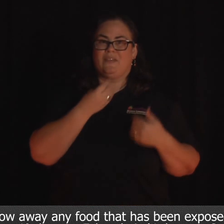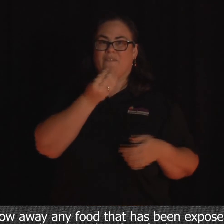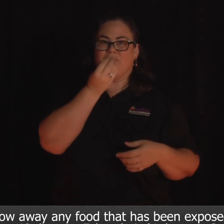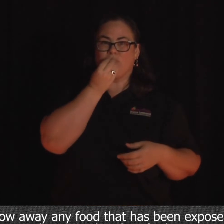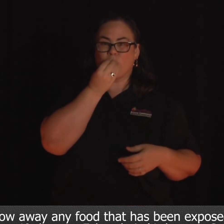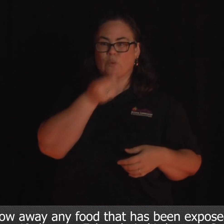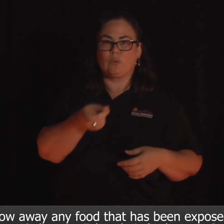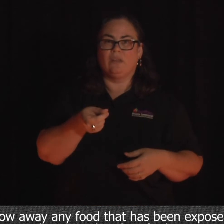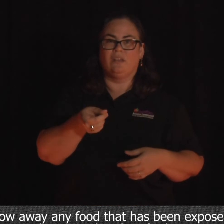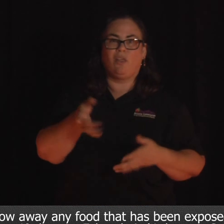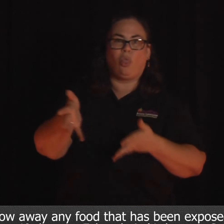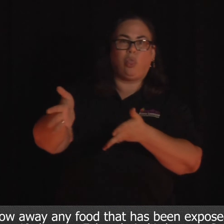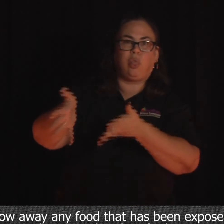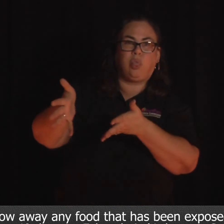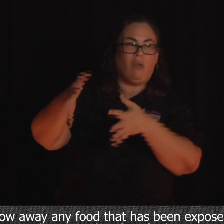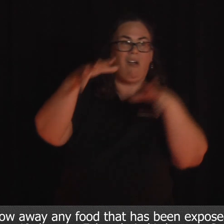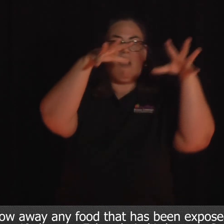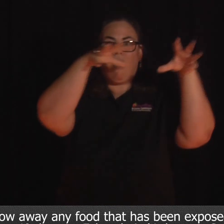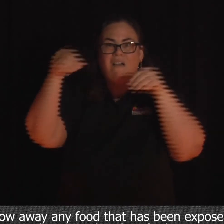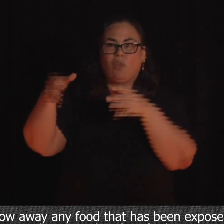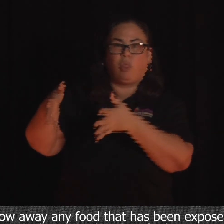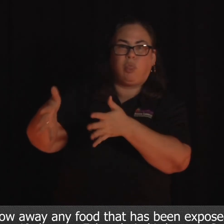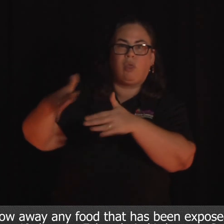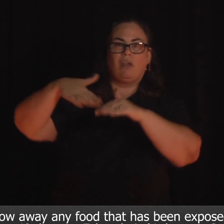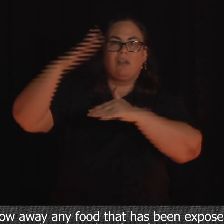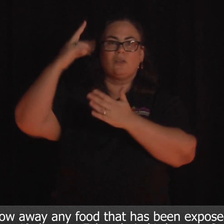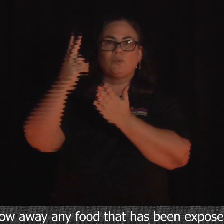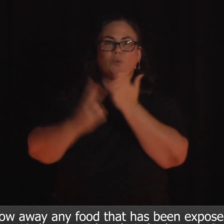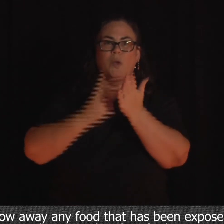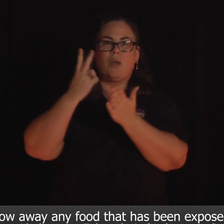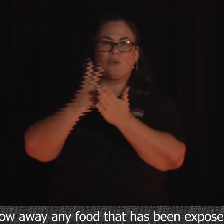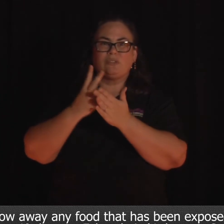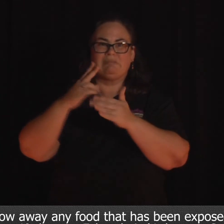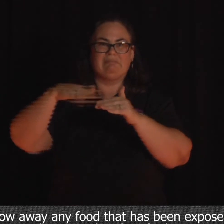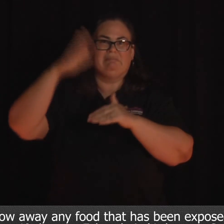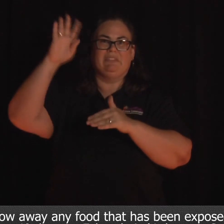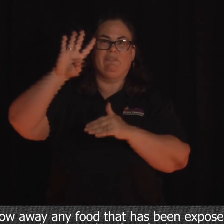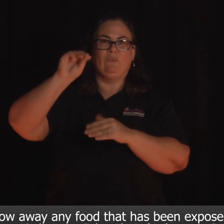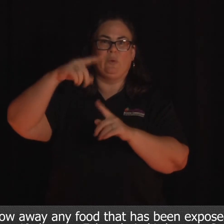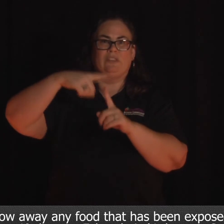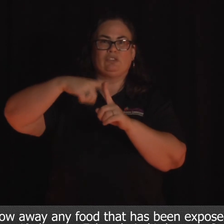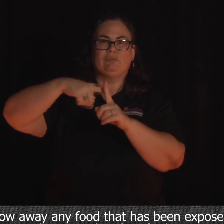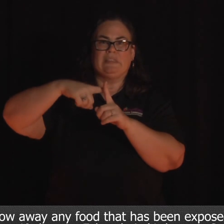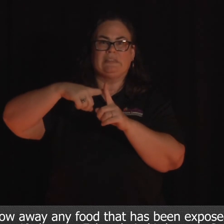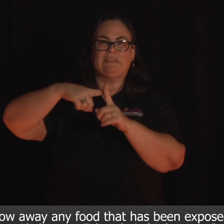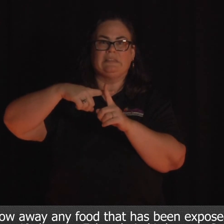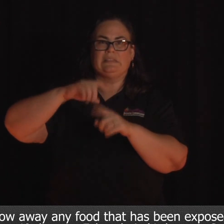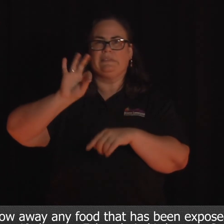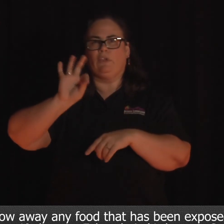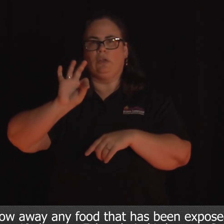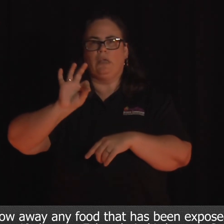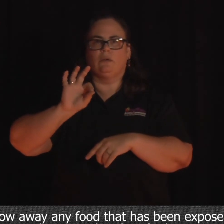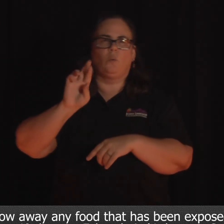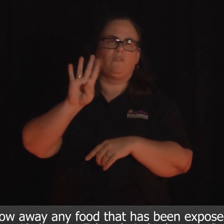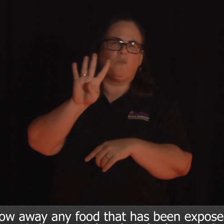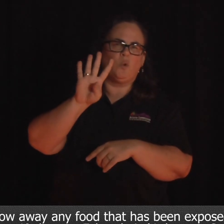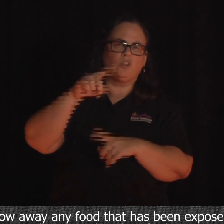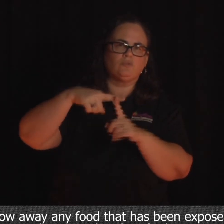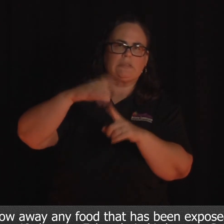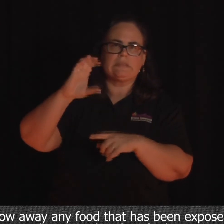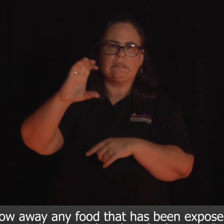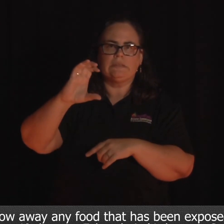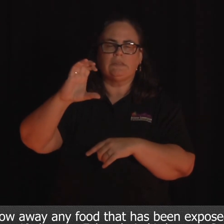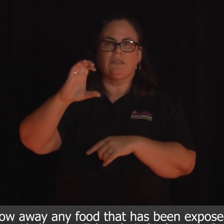Throw away any food that has been exposed to temperatures above 40 degrees Fahrenheit or 4 degrees